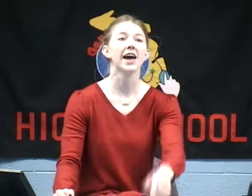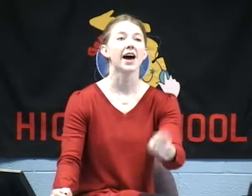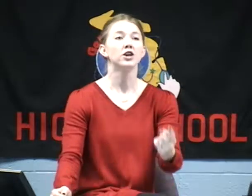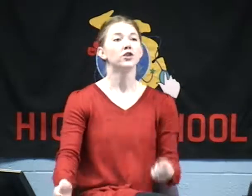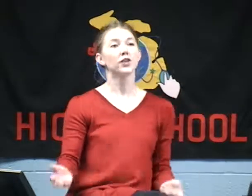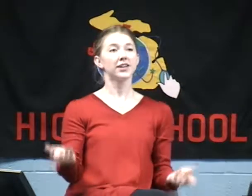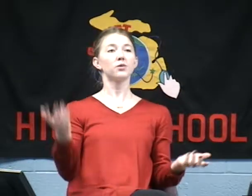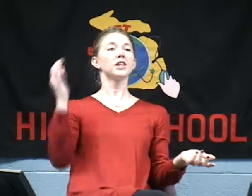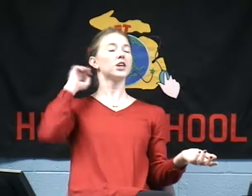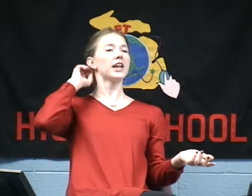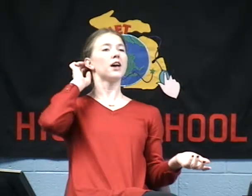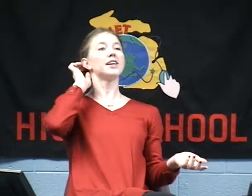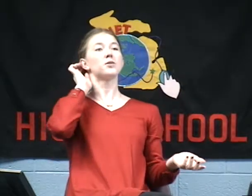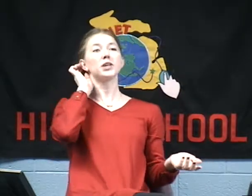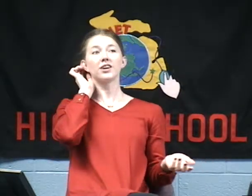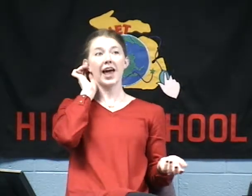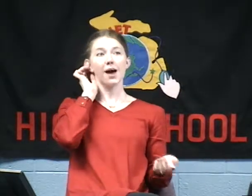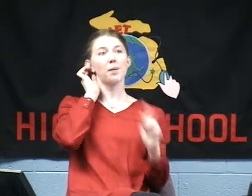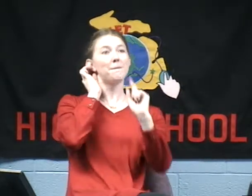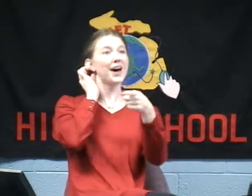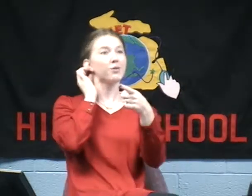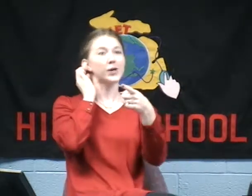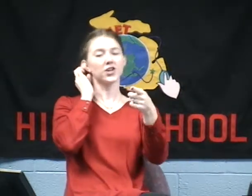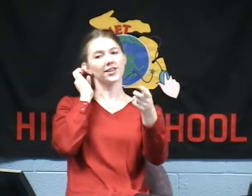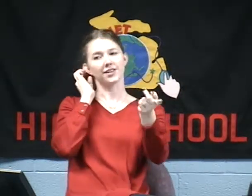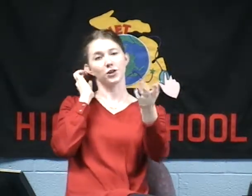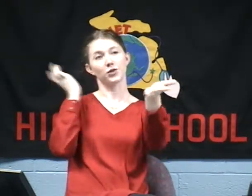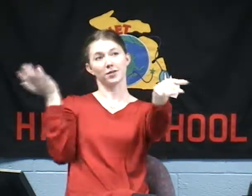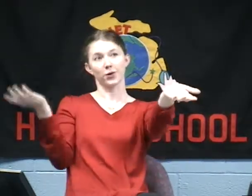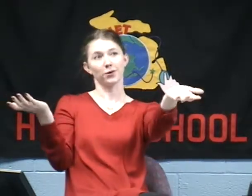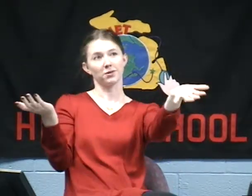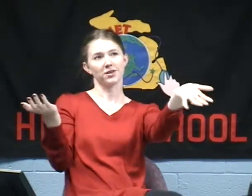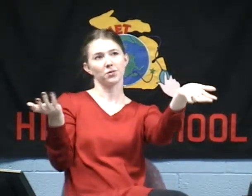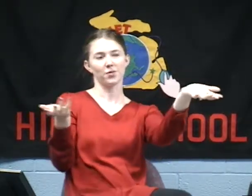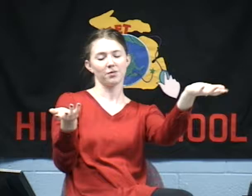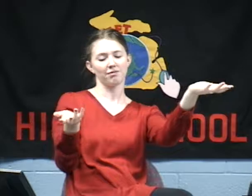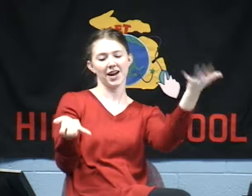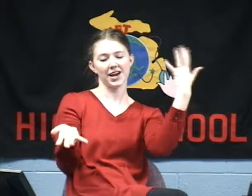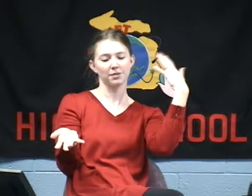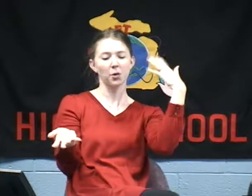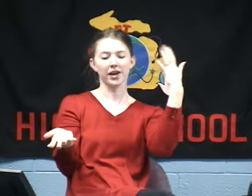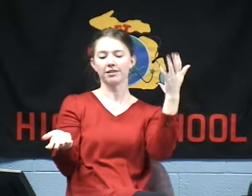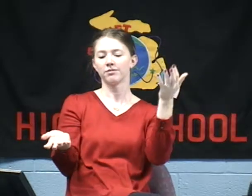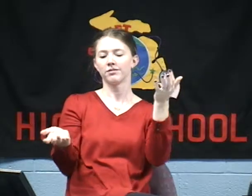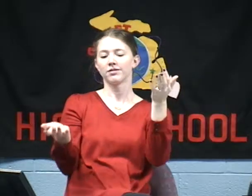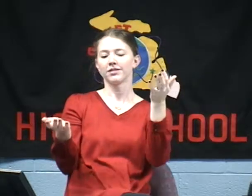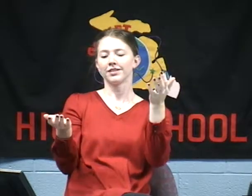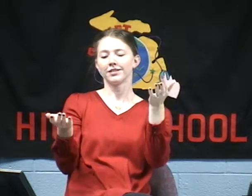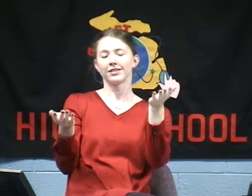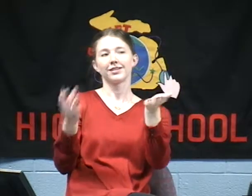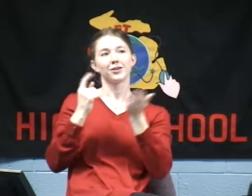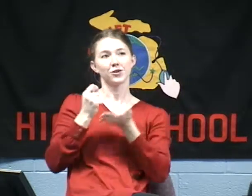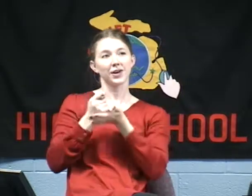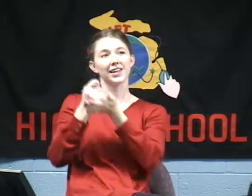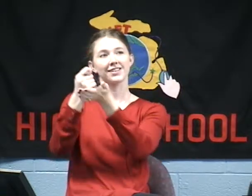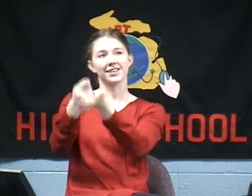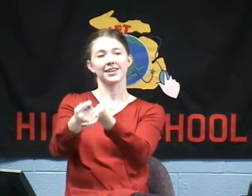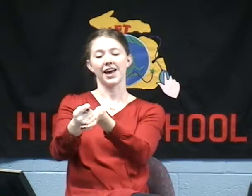yeah, so that's a really good app, but you just proved my next point. Treat